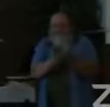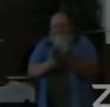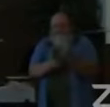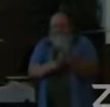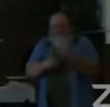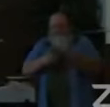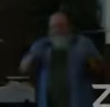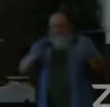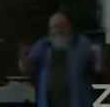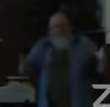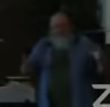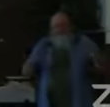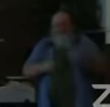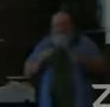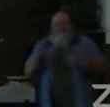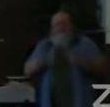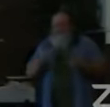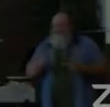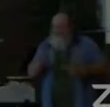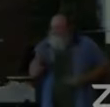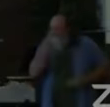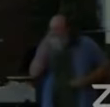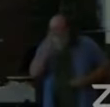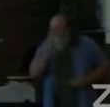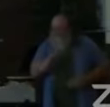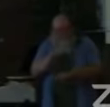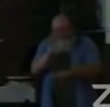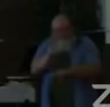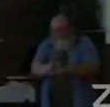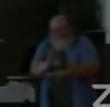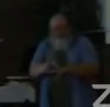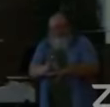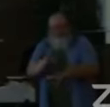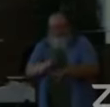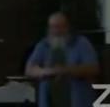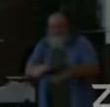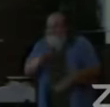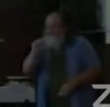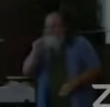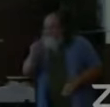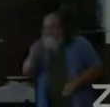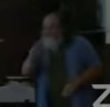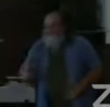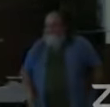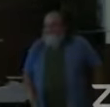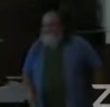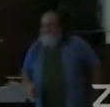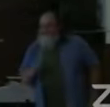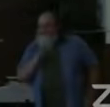I'm not. I'm not happy that hundreds of thousands of people died of the virus in the United States.